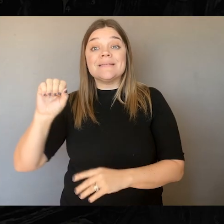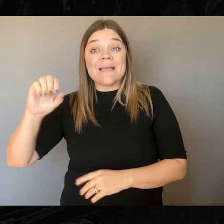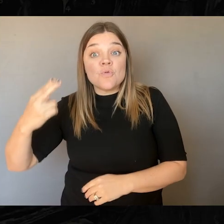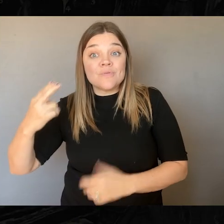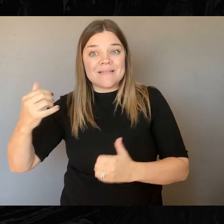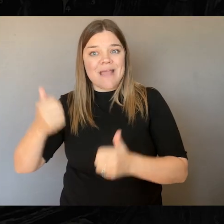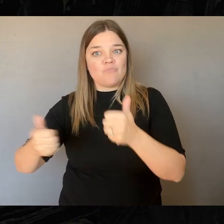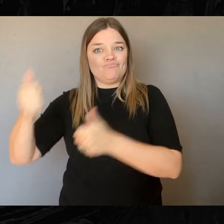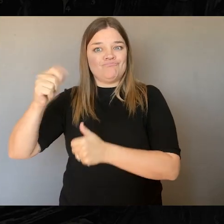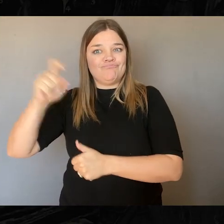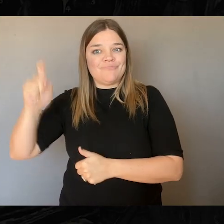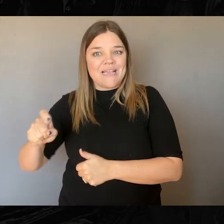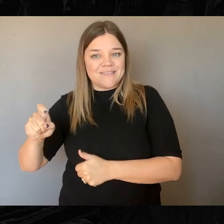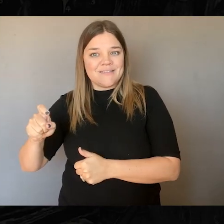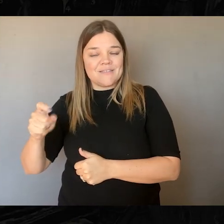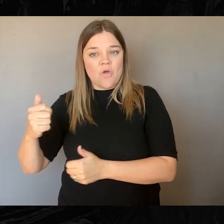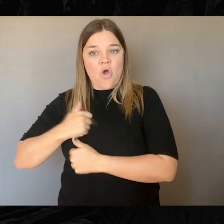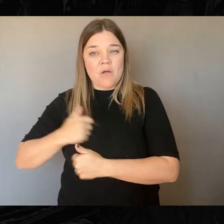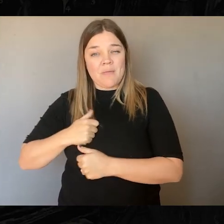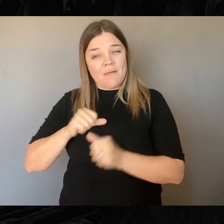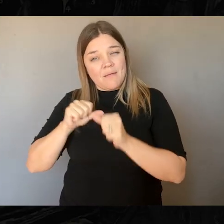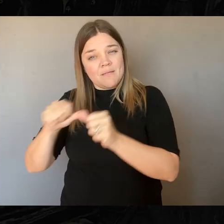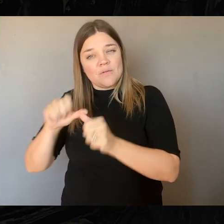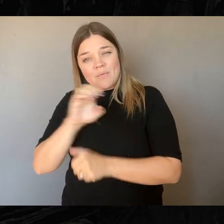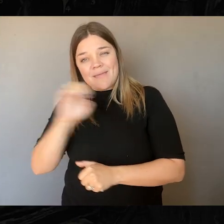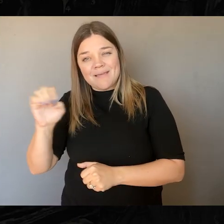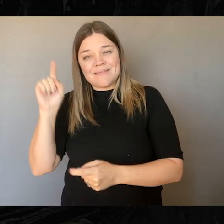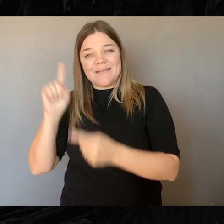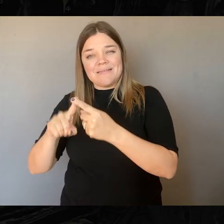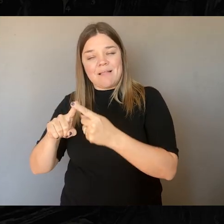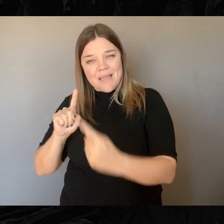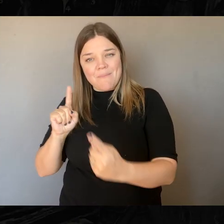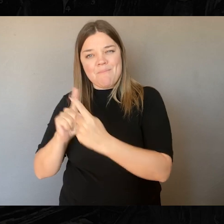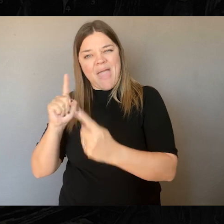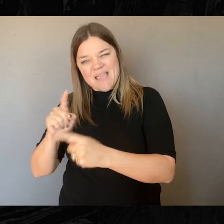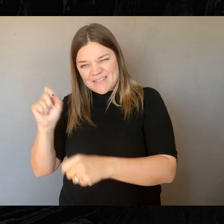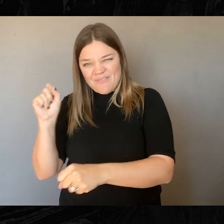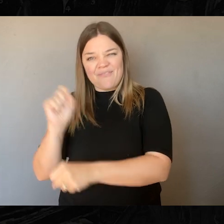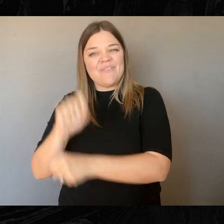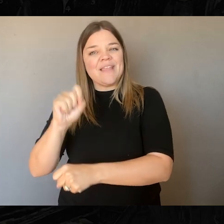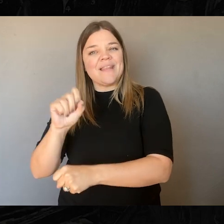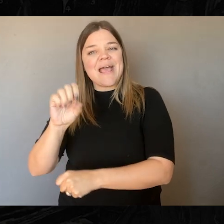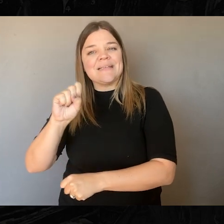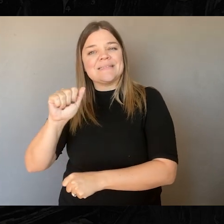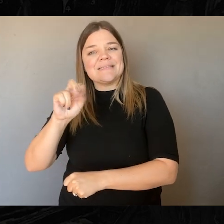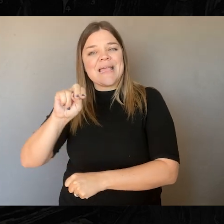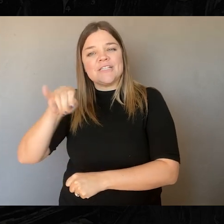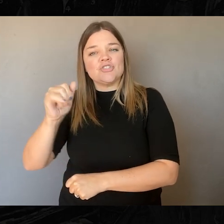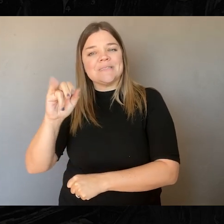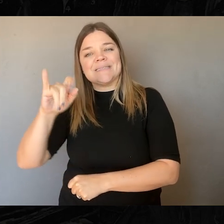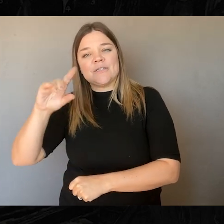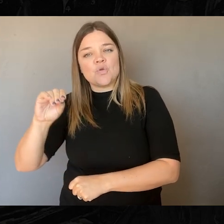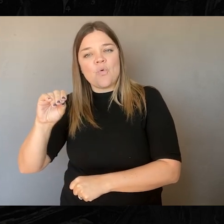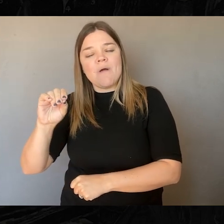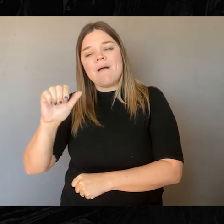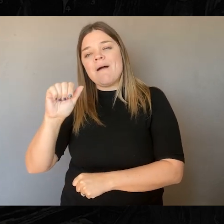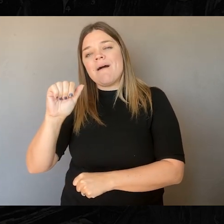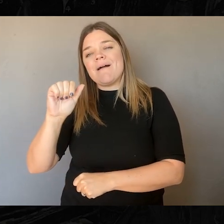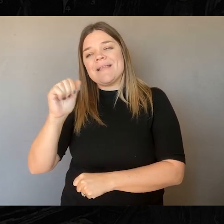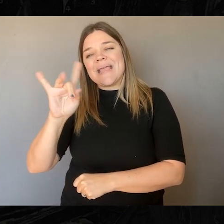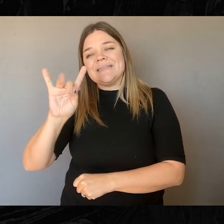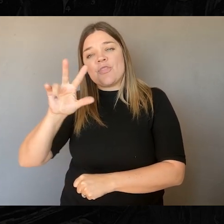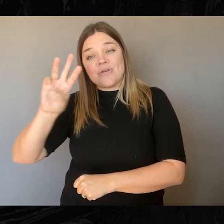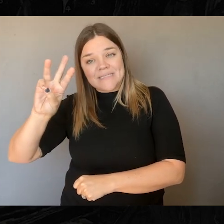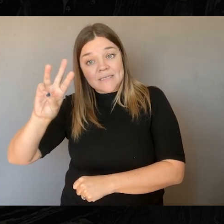Army, retreated eastward until he finally met and defeated Santa Anna at the Battle of San Jacinto on April 21st, 1836. And through